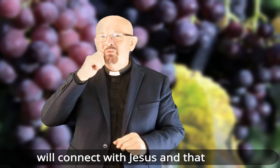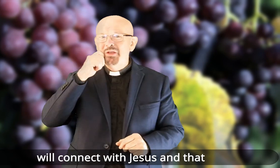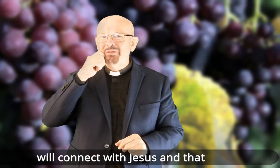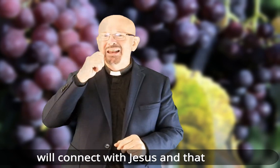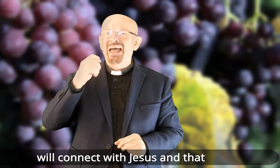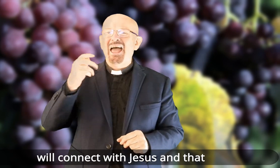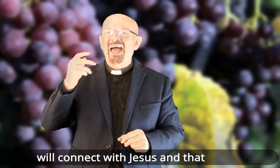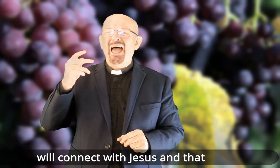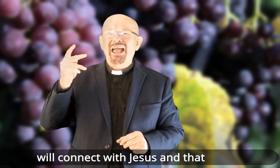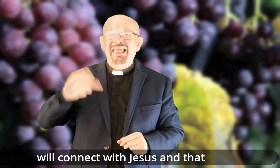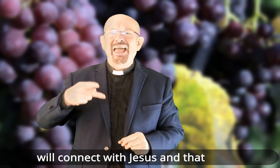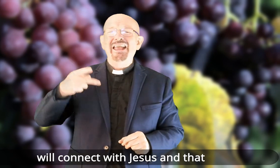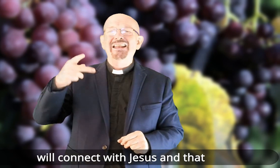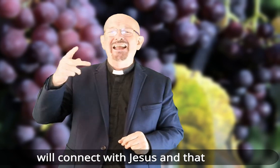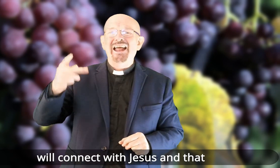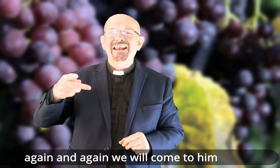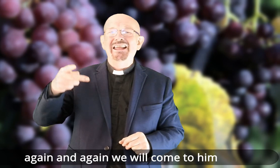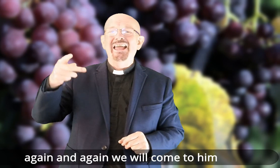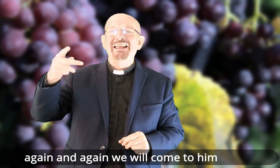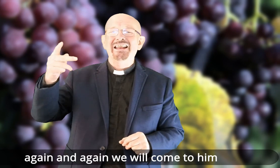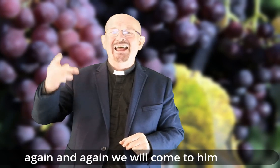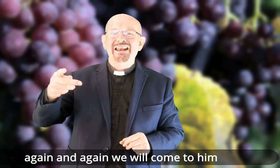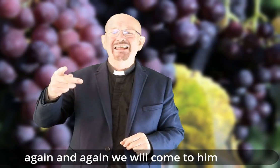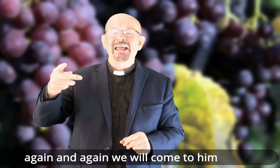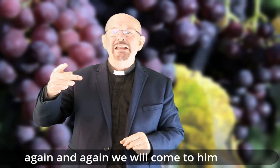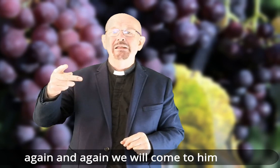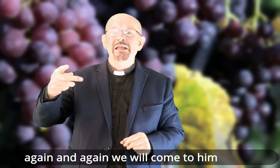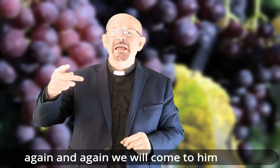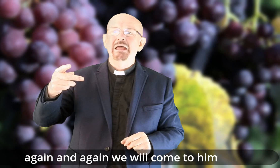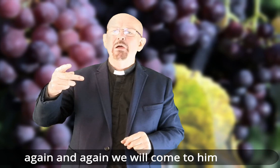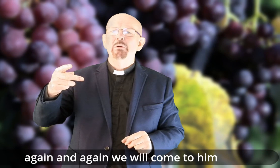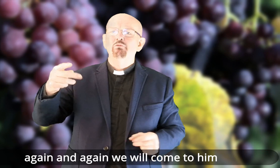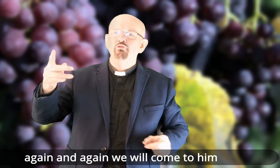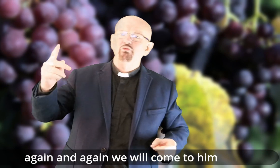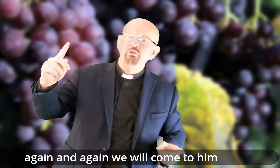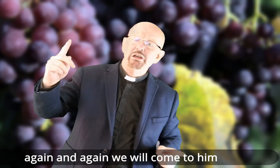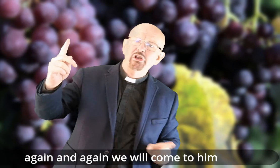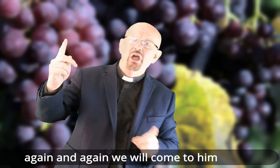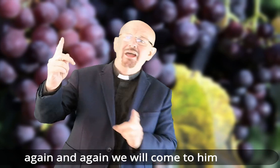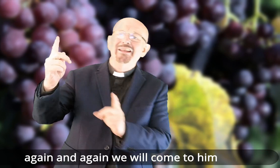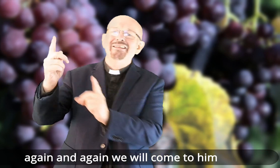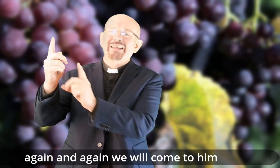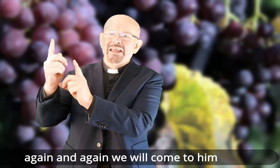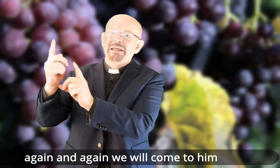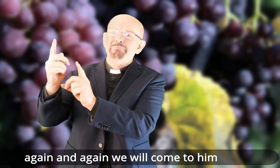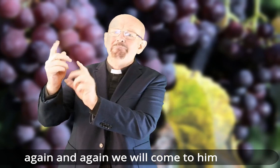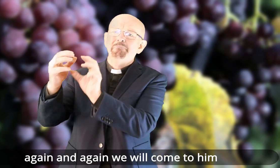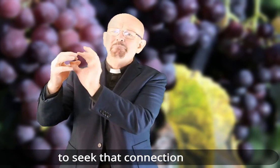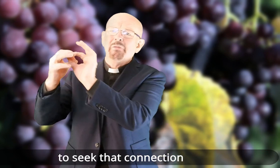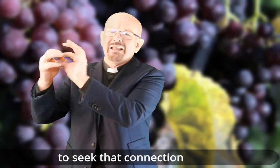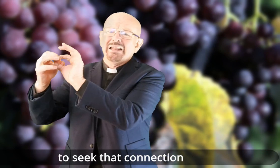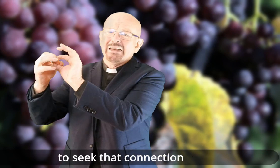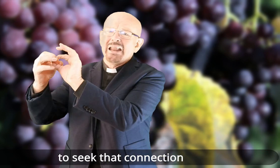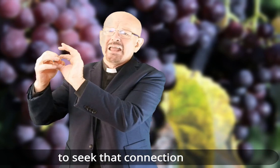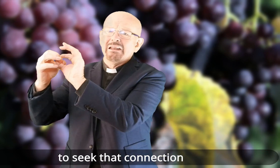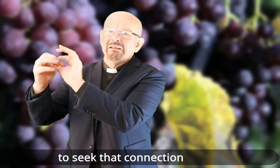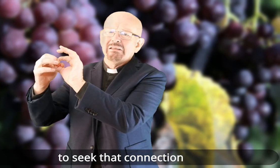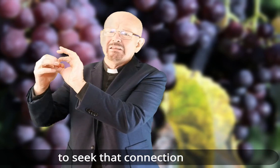and that again and again and again, we will come to him to seek that connection.